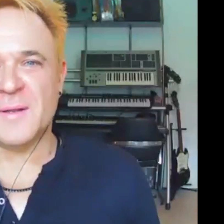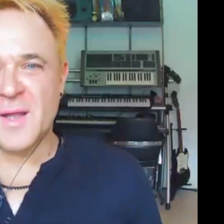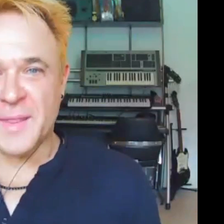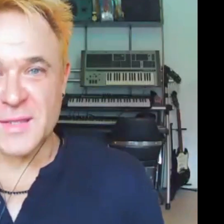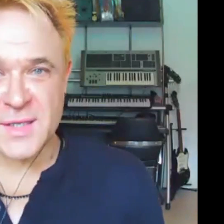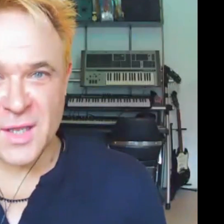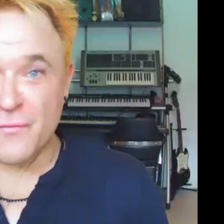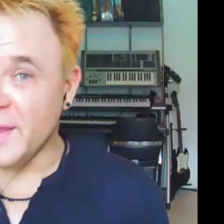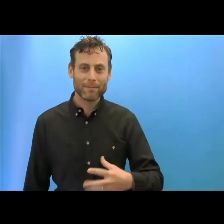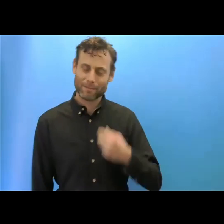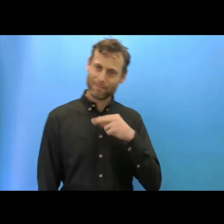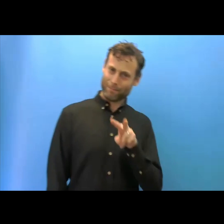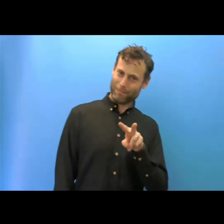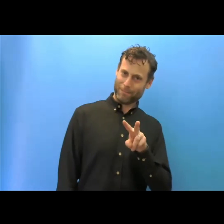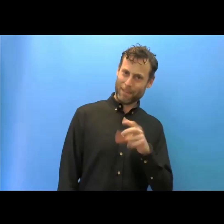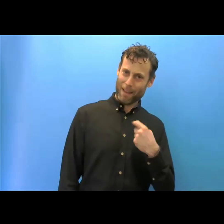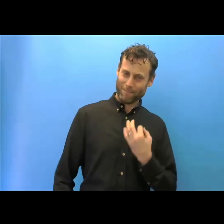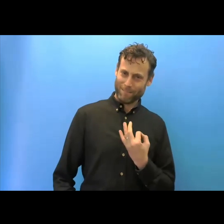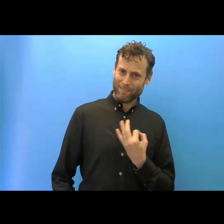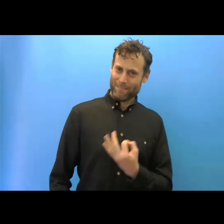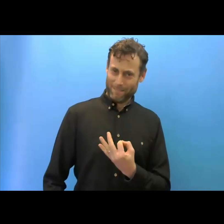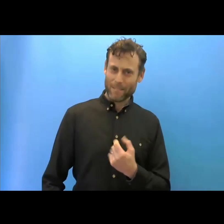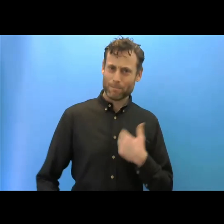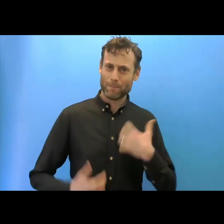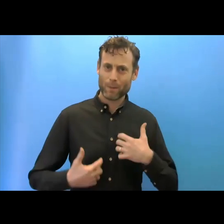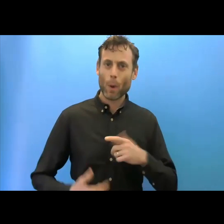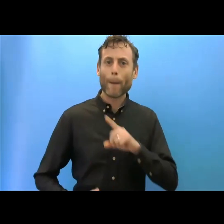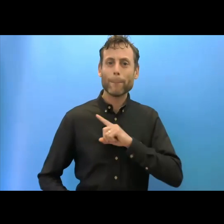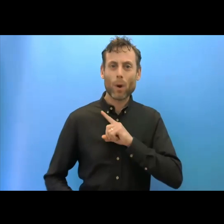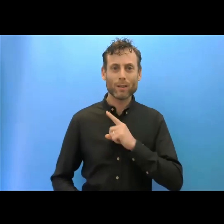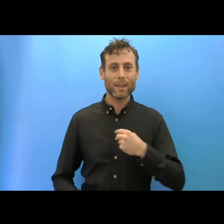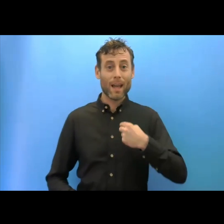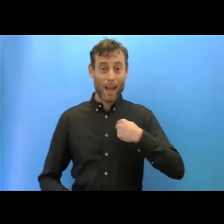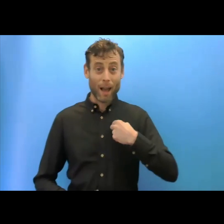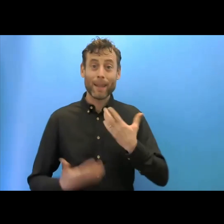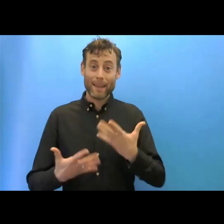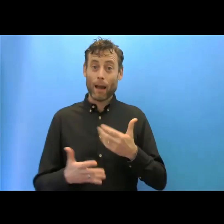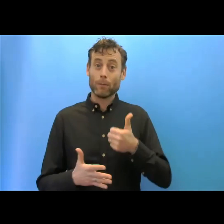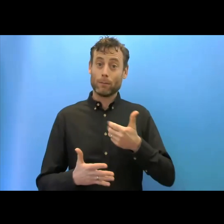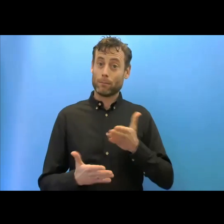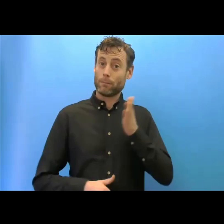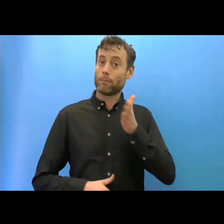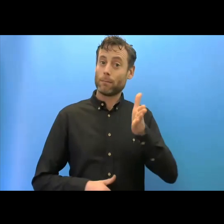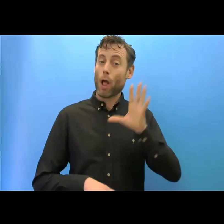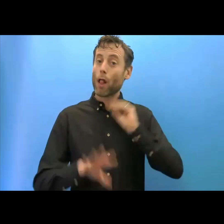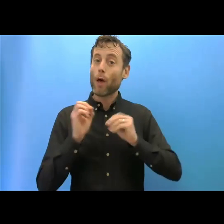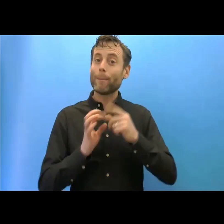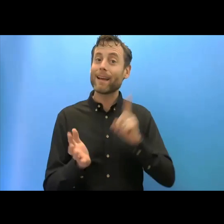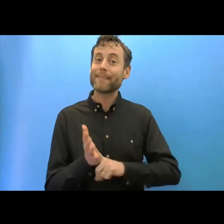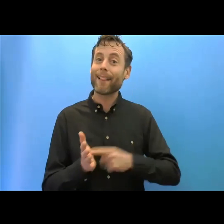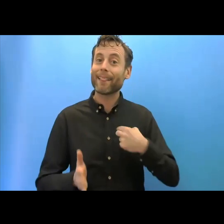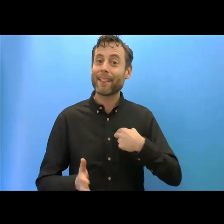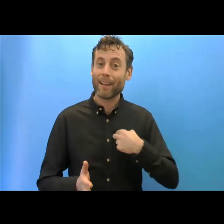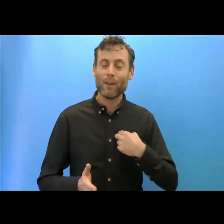Superb. That does sound very exciting, especially because I'm just about starting to learn British Sign Language myself, so I